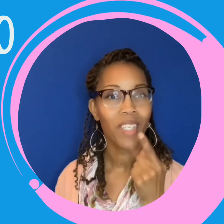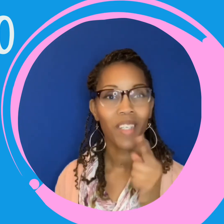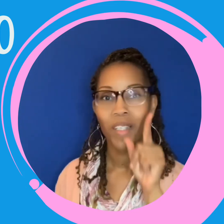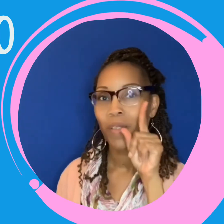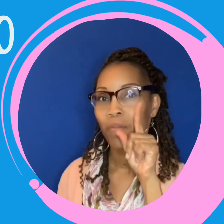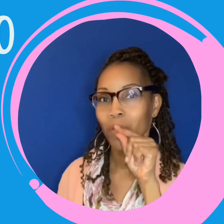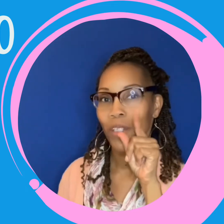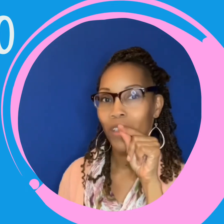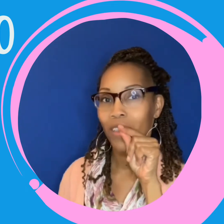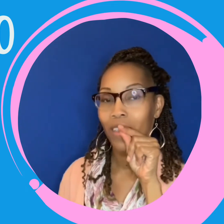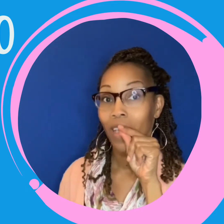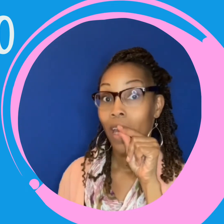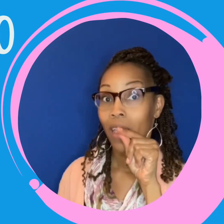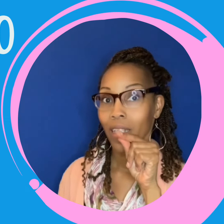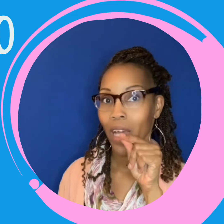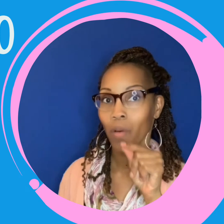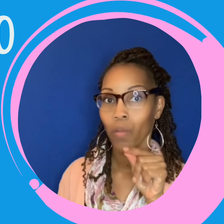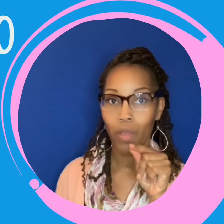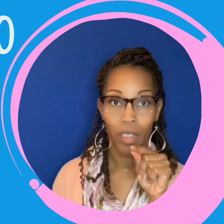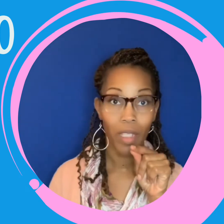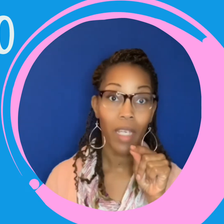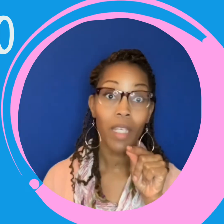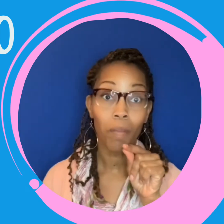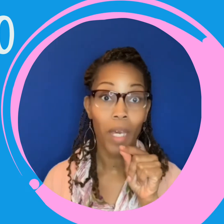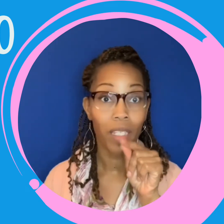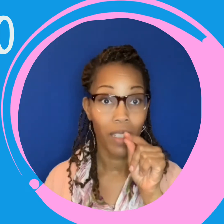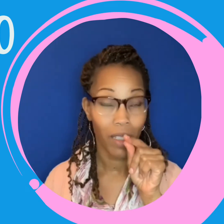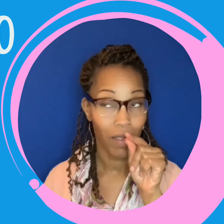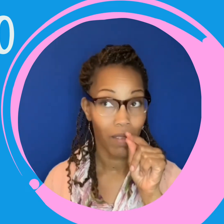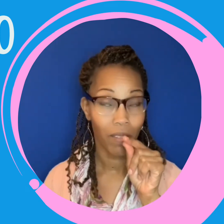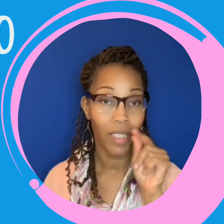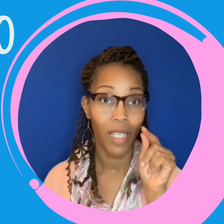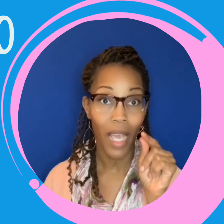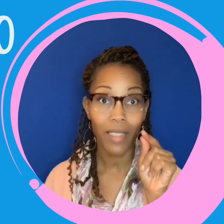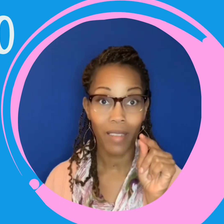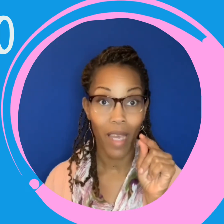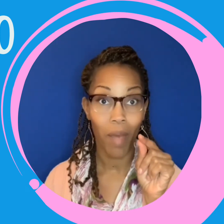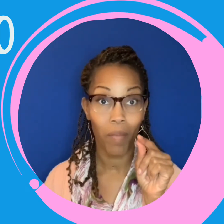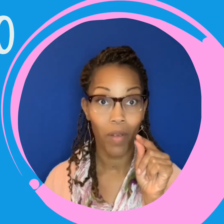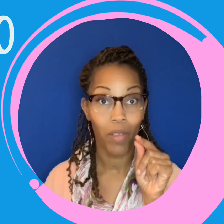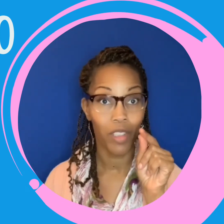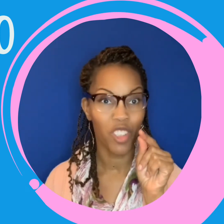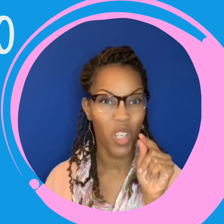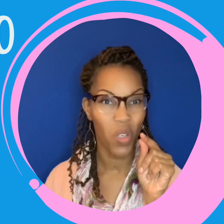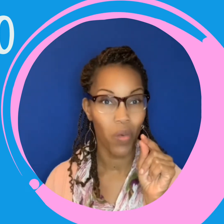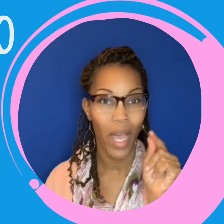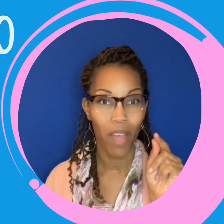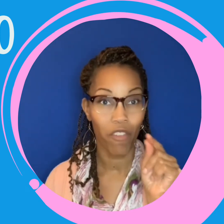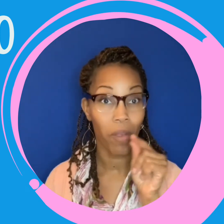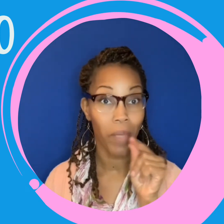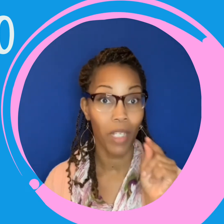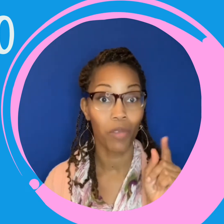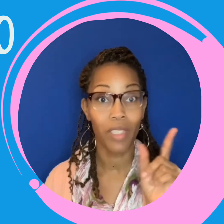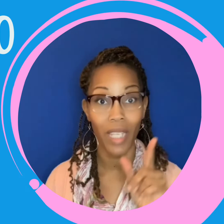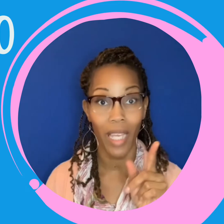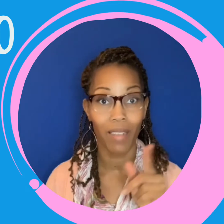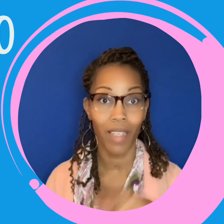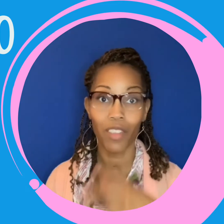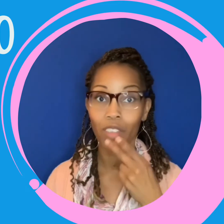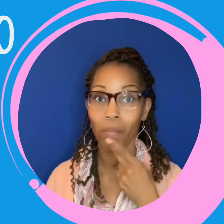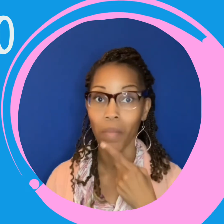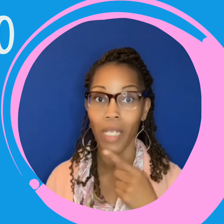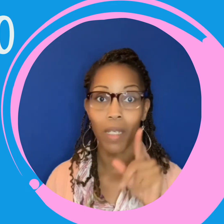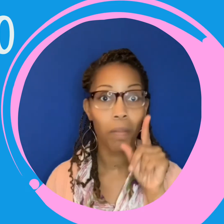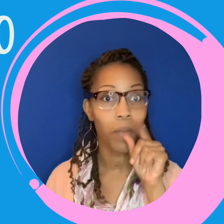Pink bird. Now, we're going to take it up and to the next step. We're going to show how the flamingo stands. Not